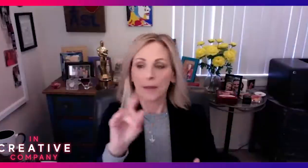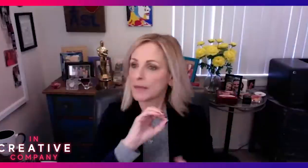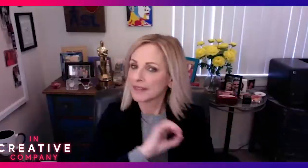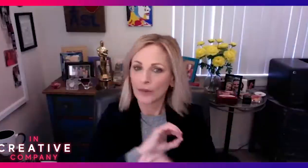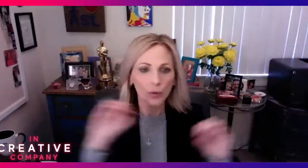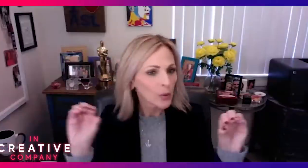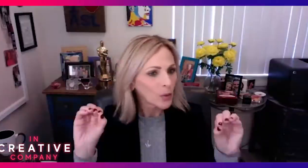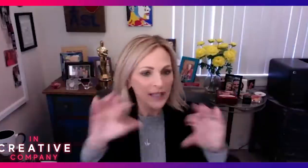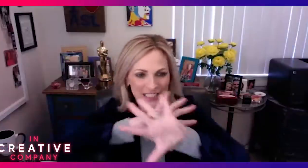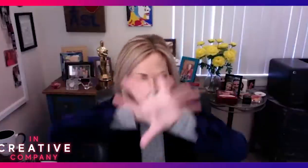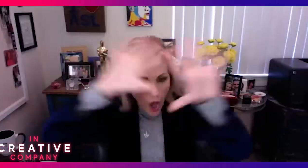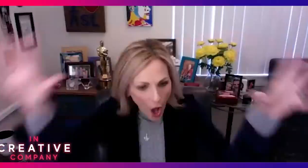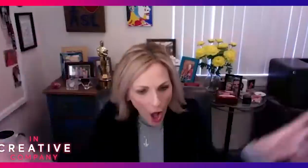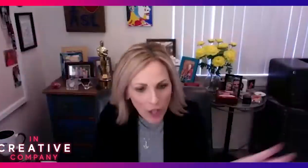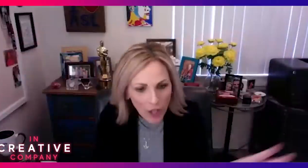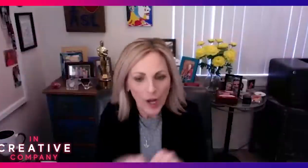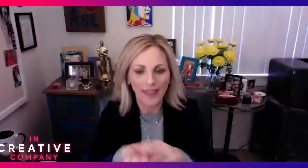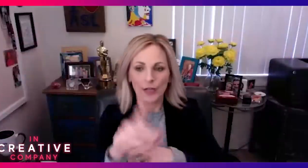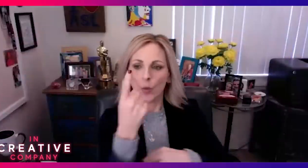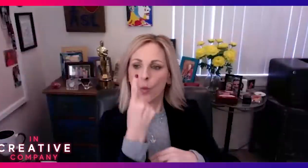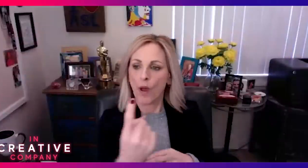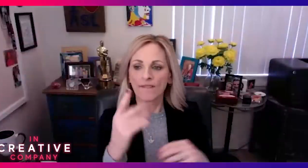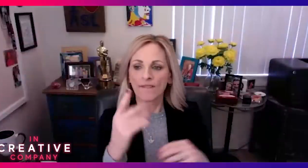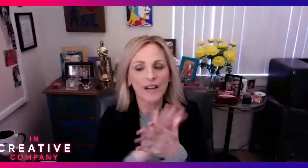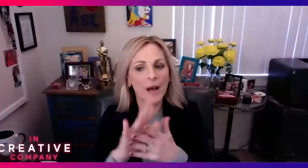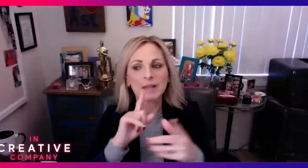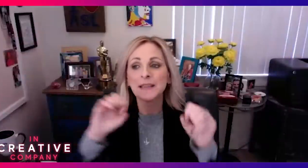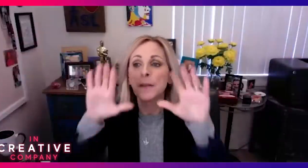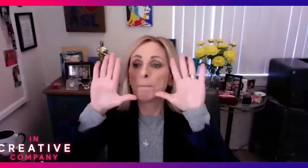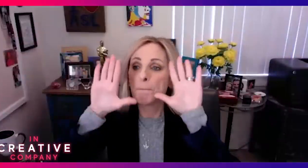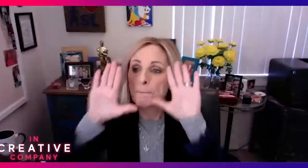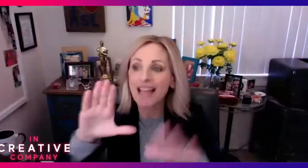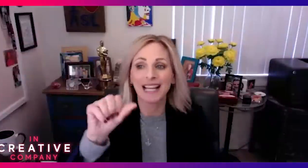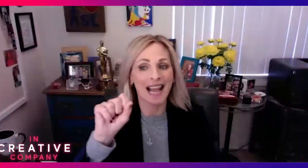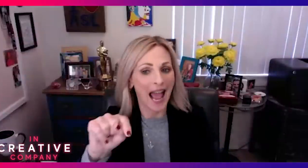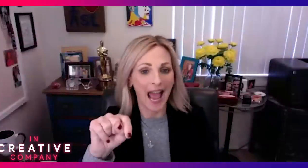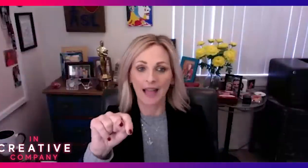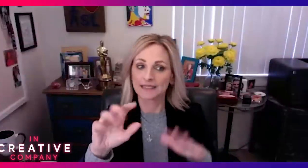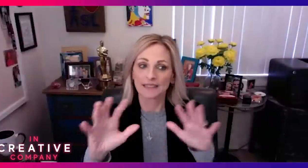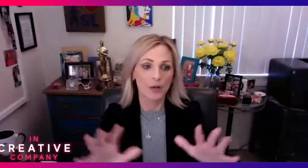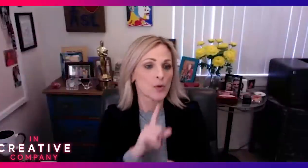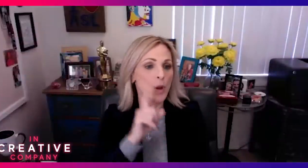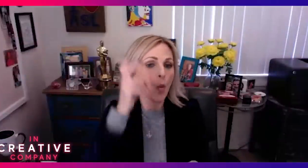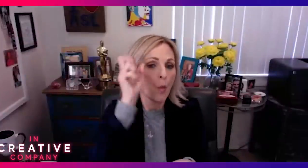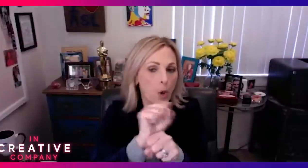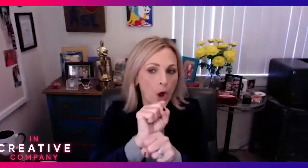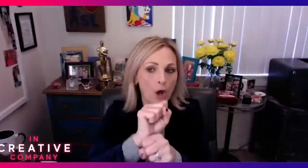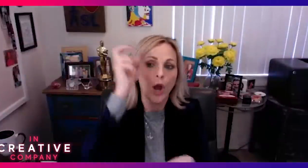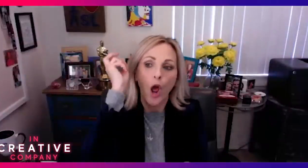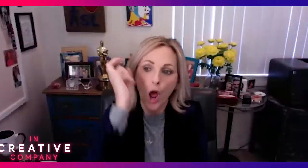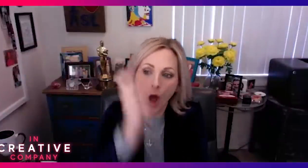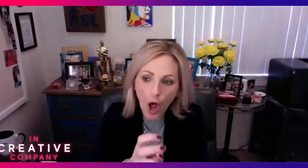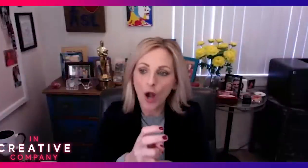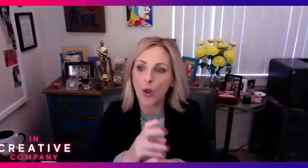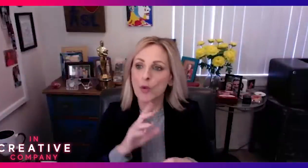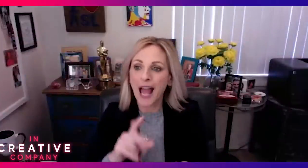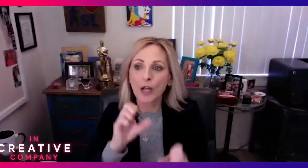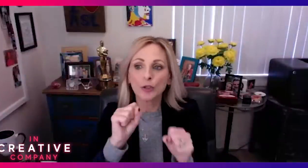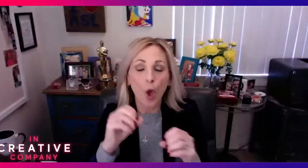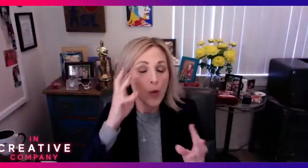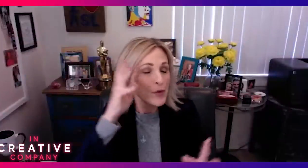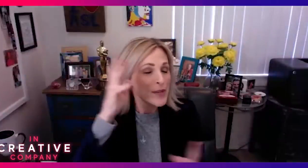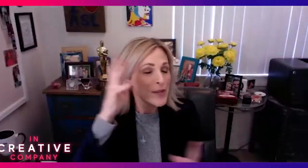were just able to focus, I mean, it's just one big package that is amazing. And as a cast, I want to